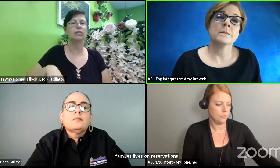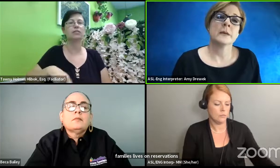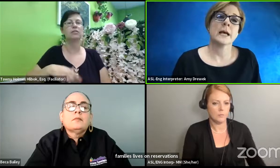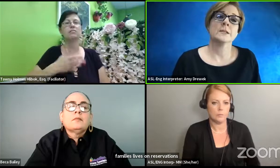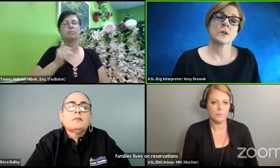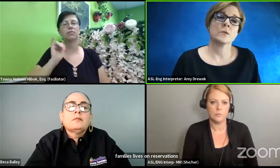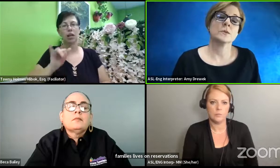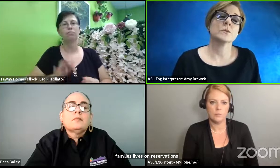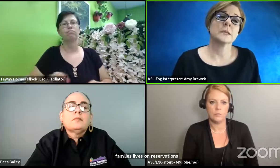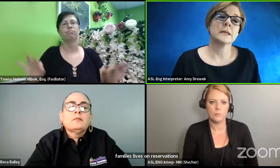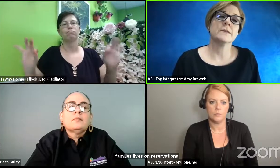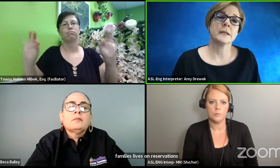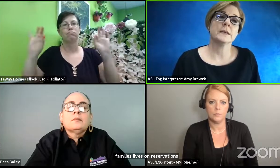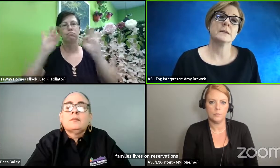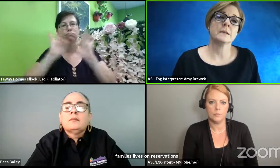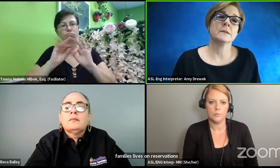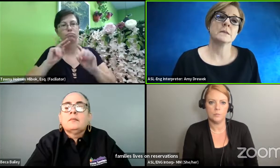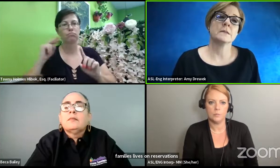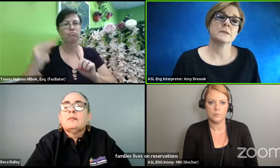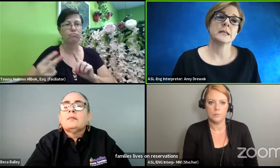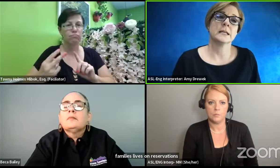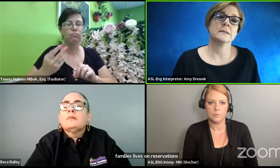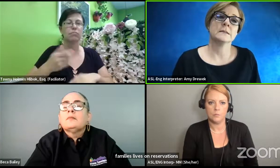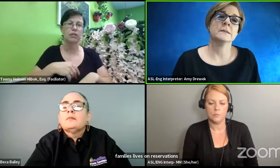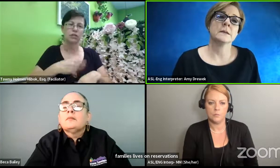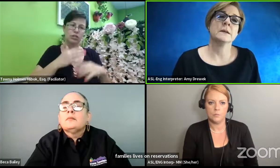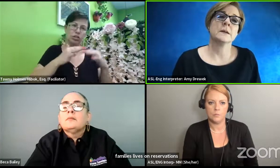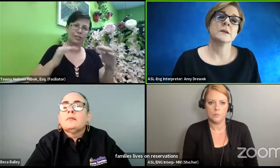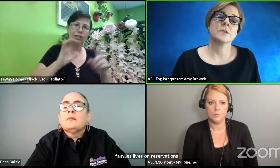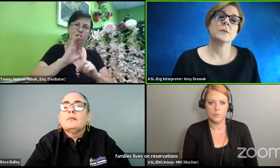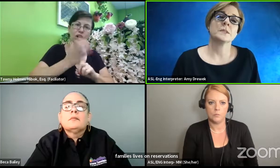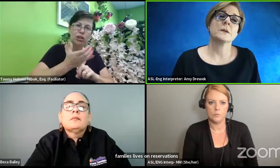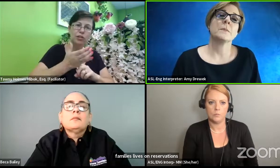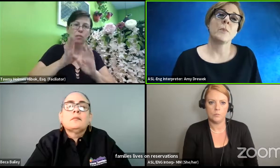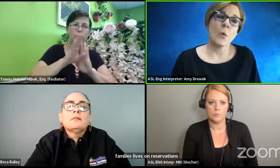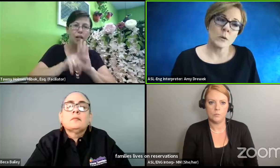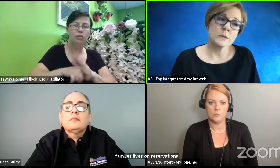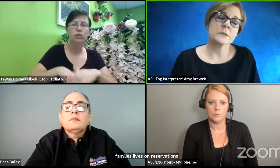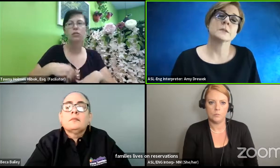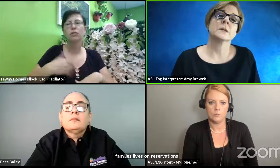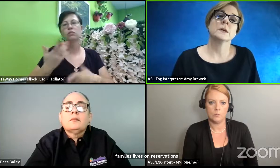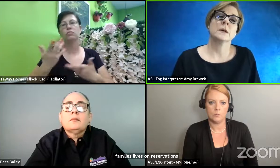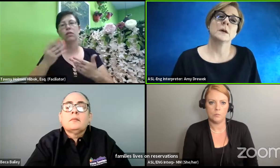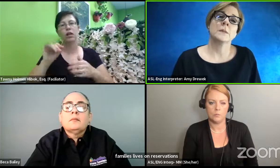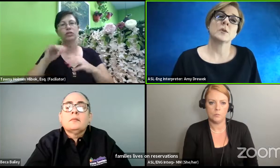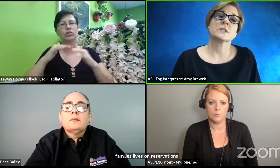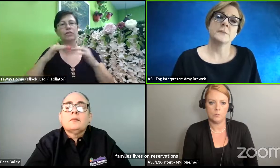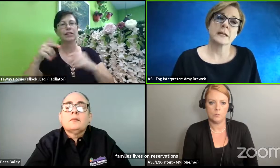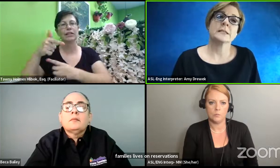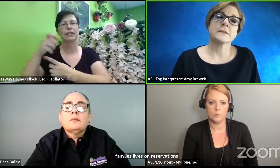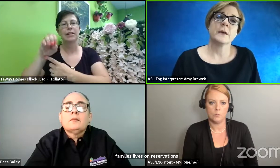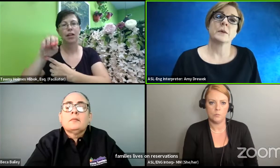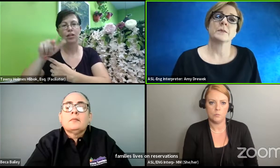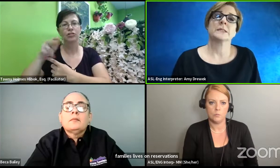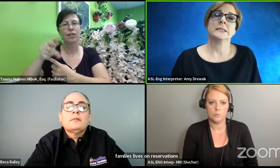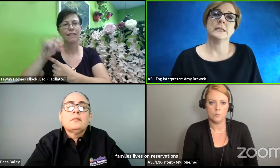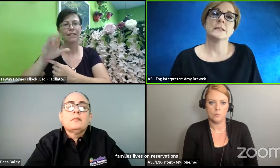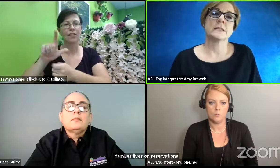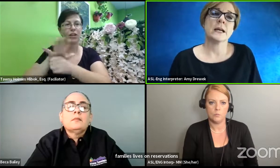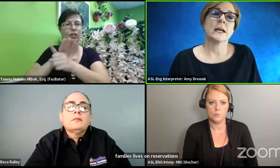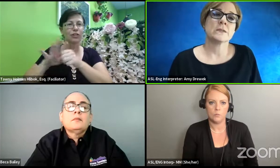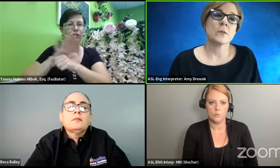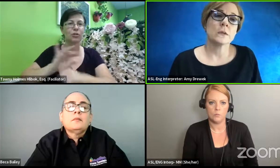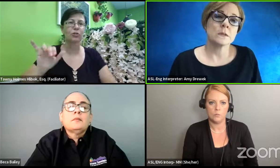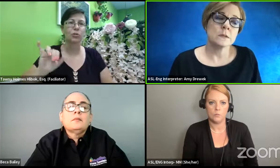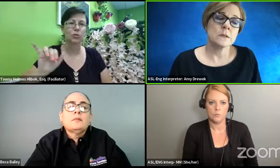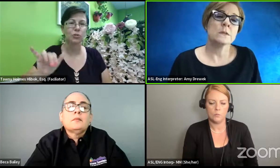information as those who live in cities. So it was an important perspective that we